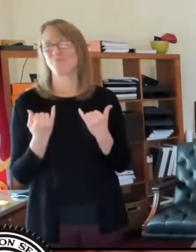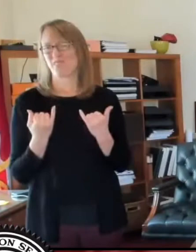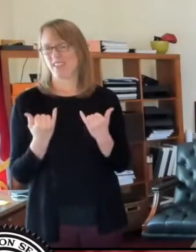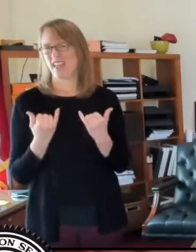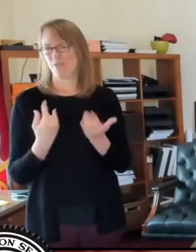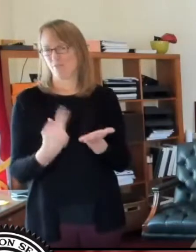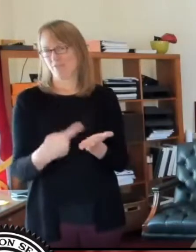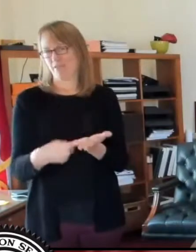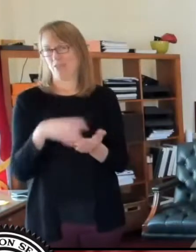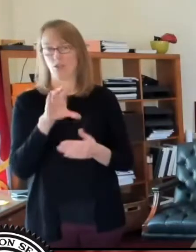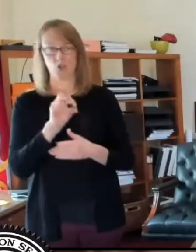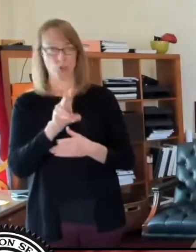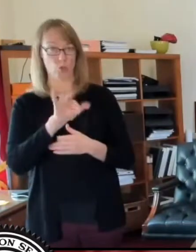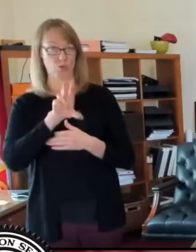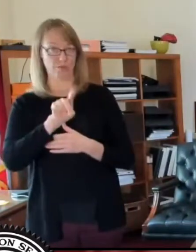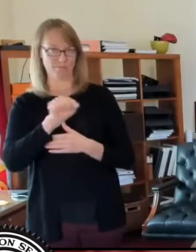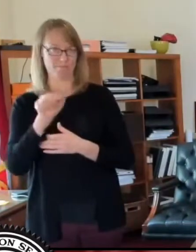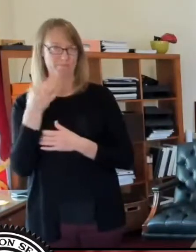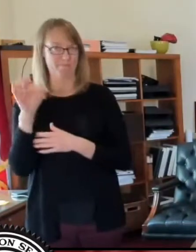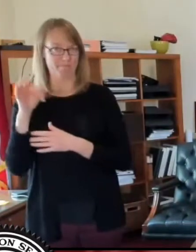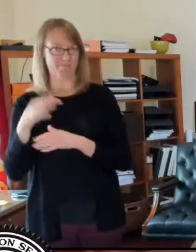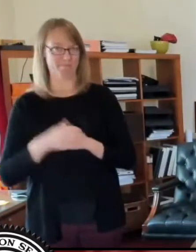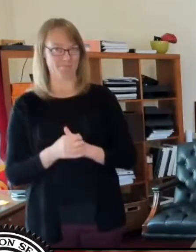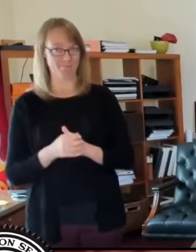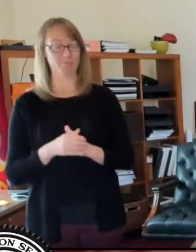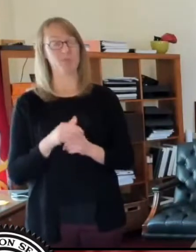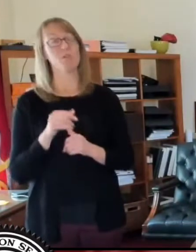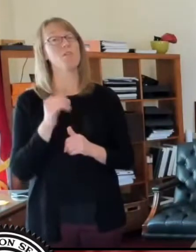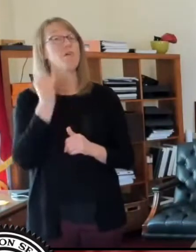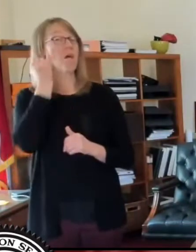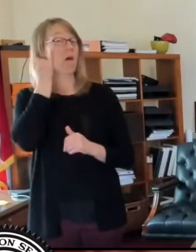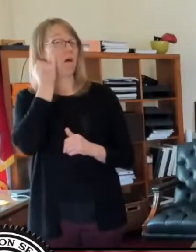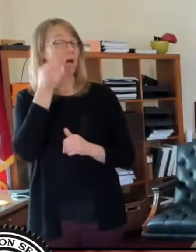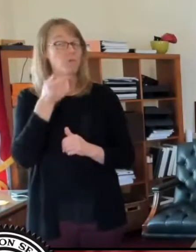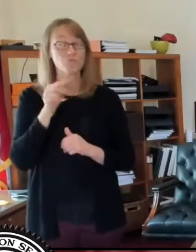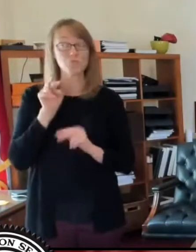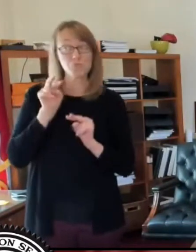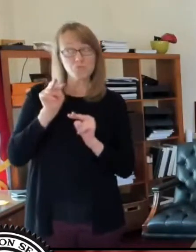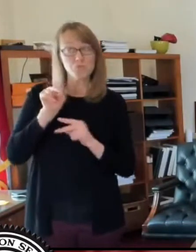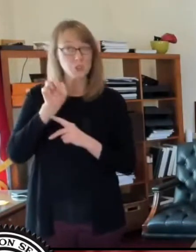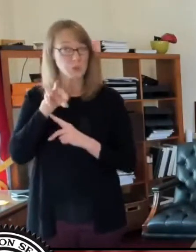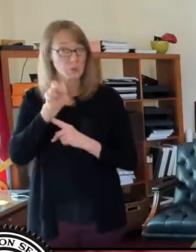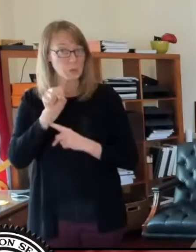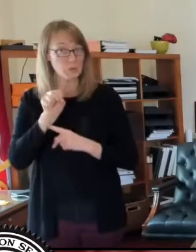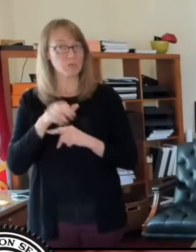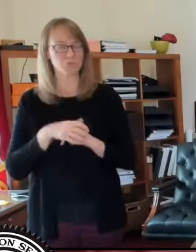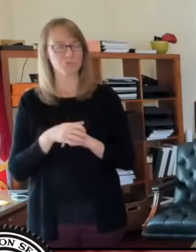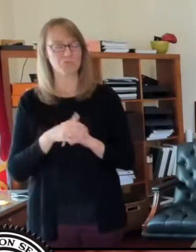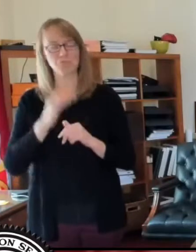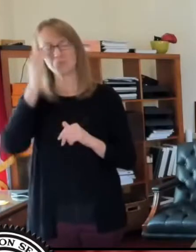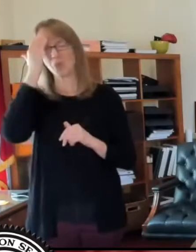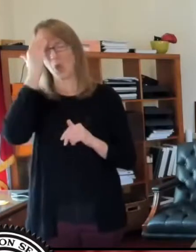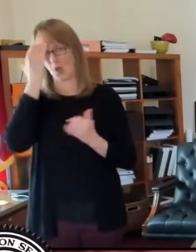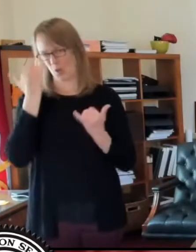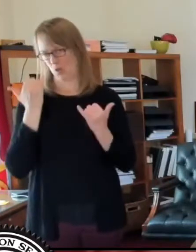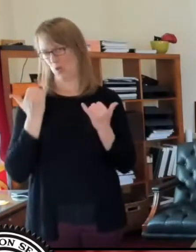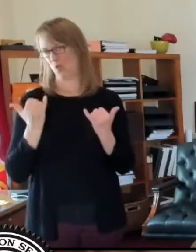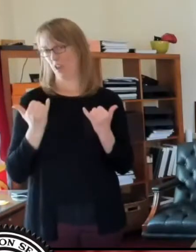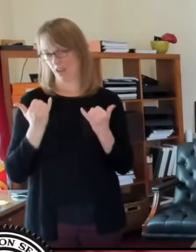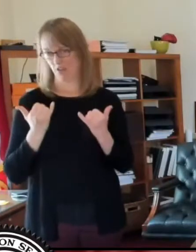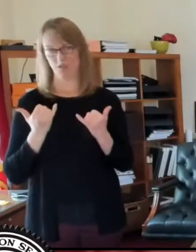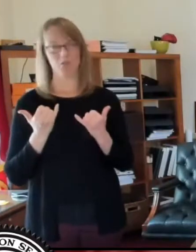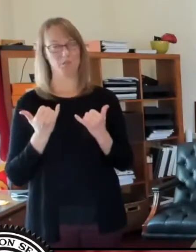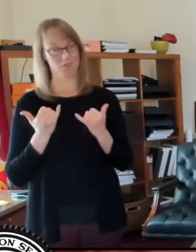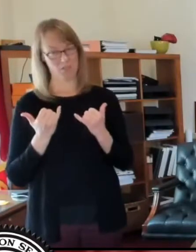If you're watching the news, listening to any newscast, you know that we are in the middle of a big